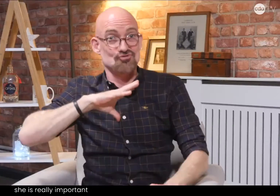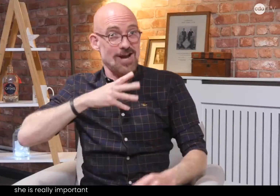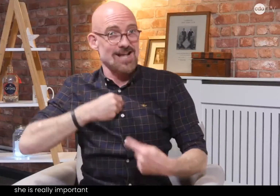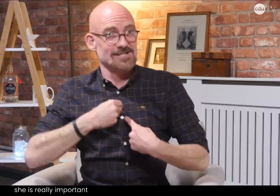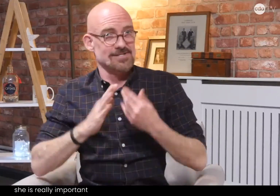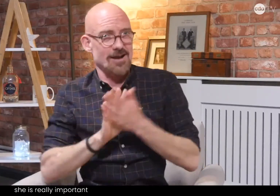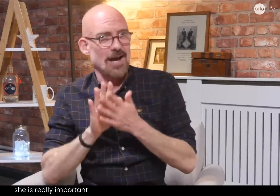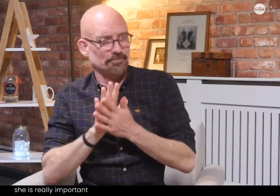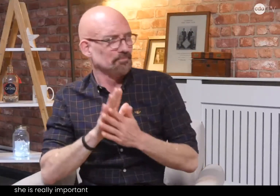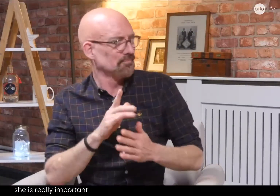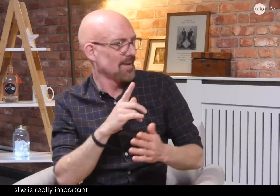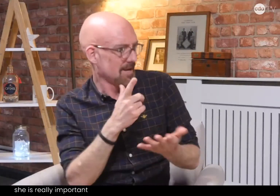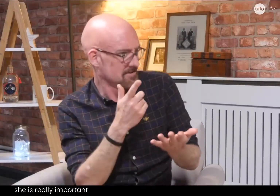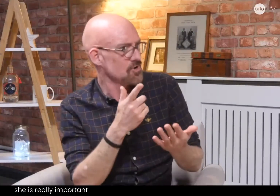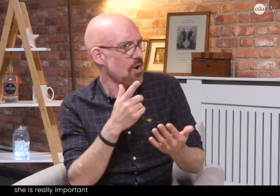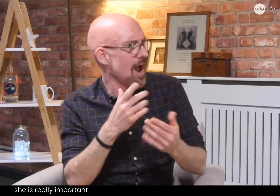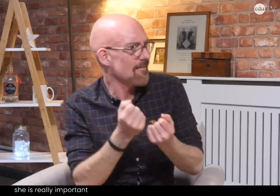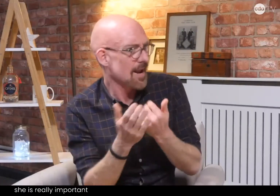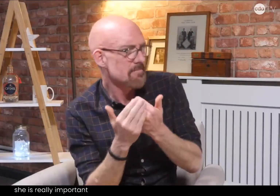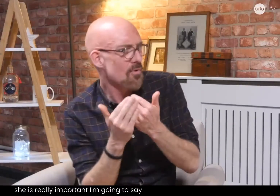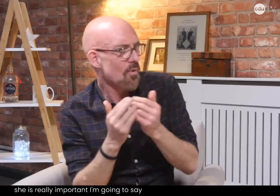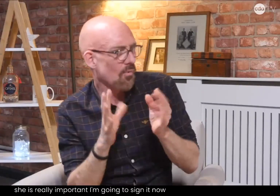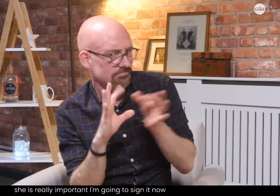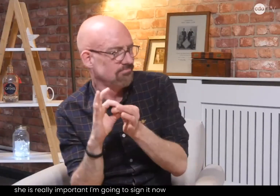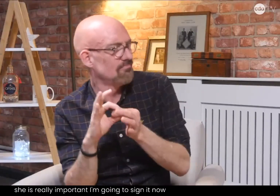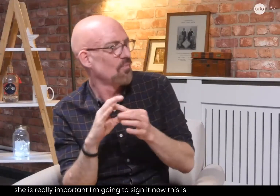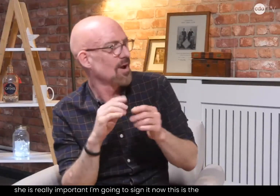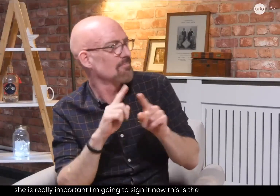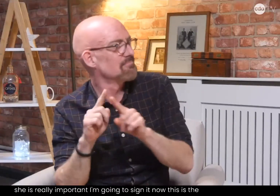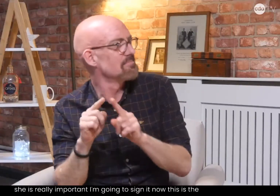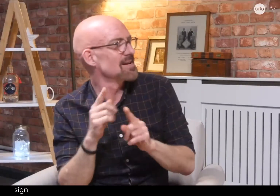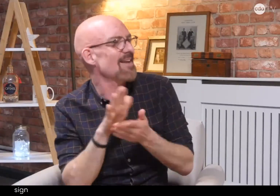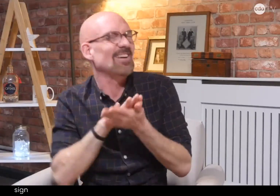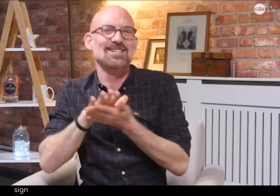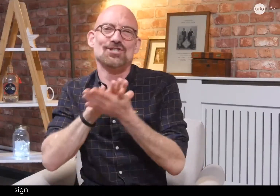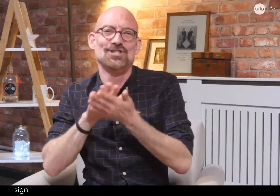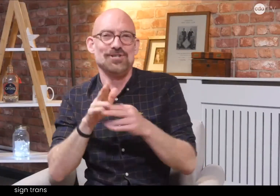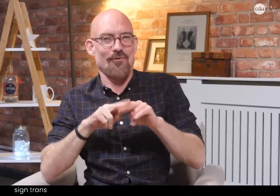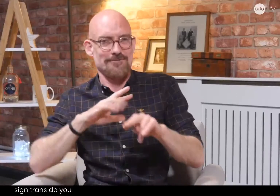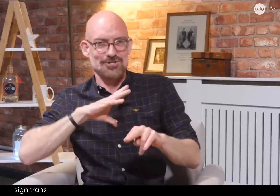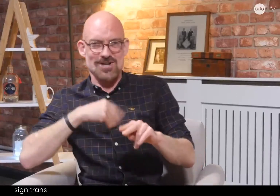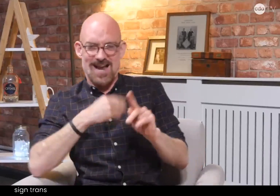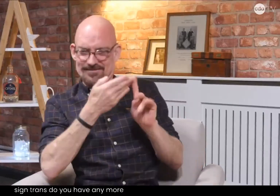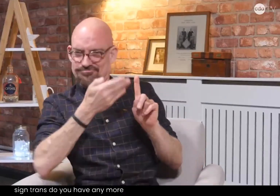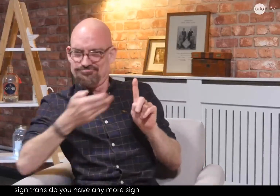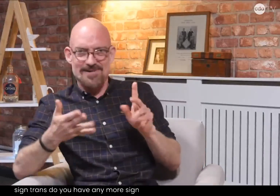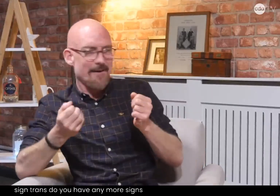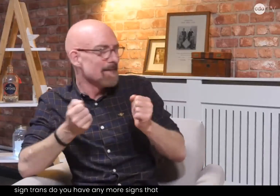So I'm going to sign it now. This is the sign. Trans, do you have any more signs that are relevant?